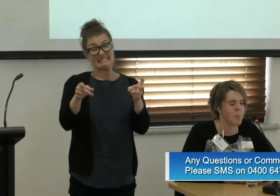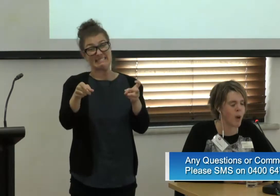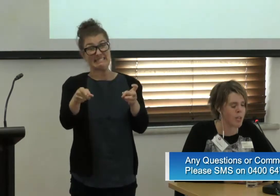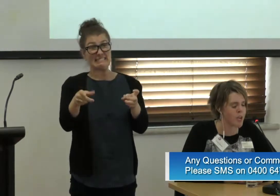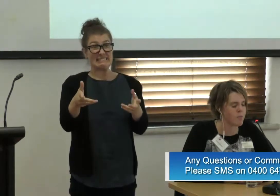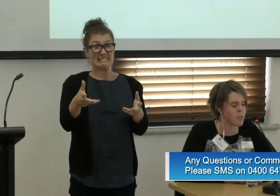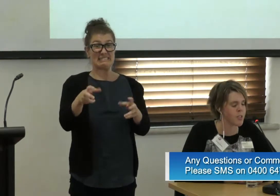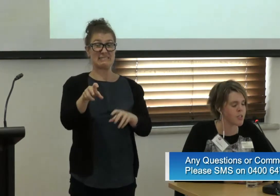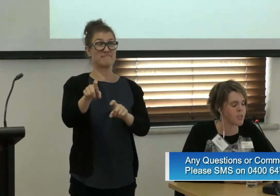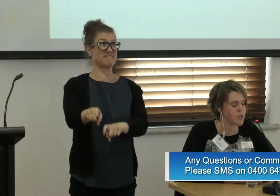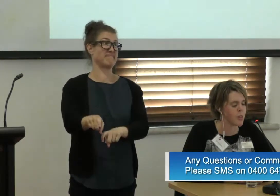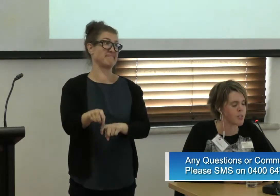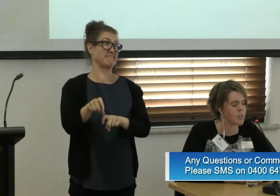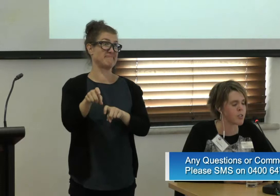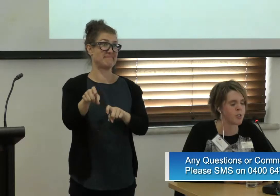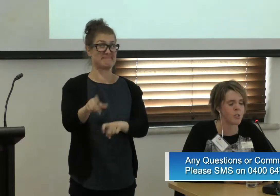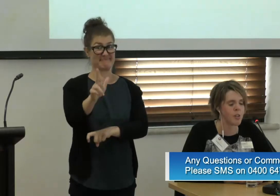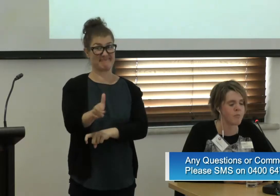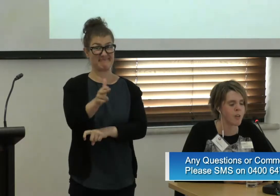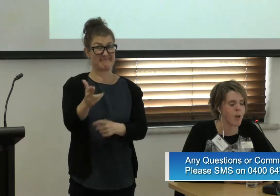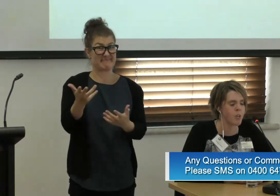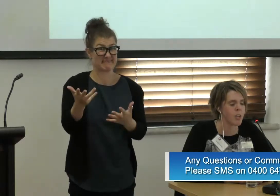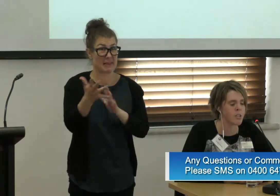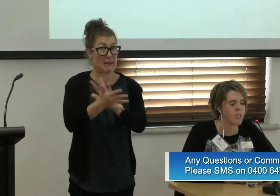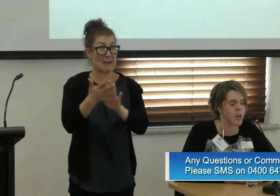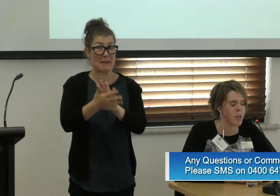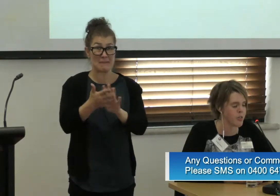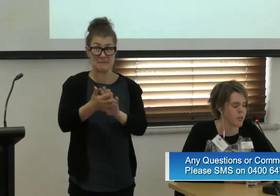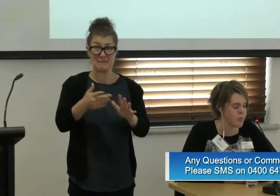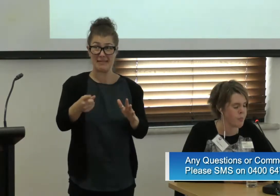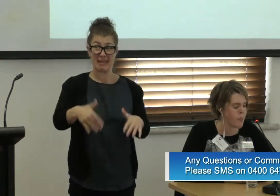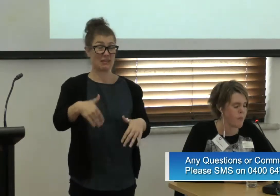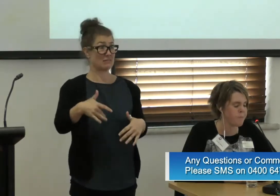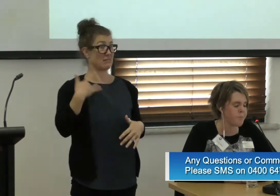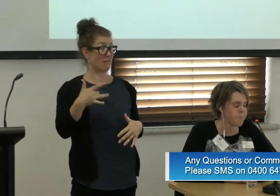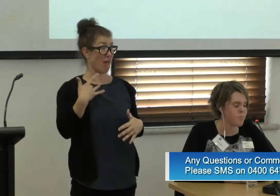people to aged care facilities just to exist, not to live, and that really needs to change.